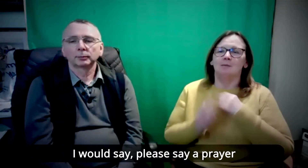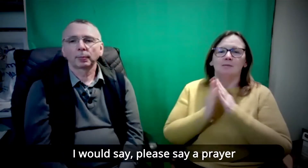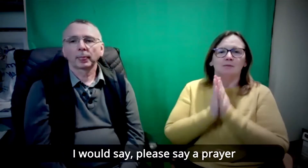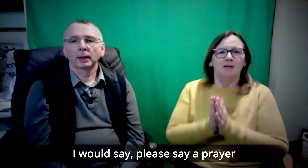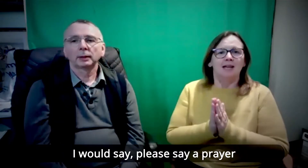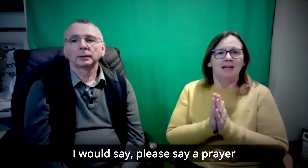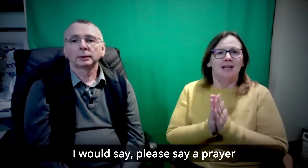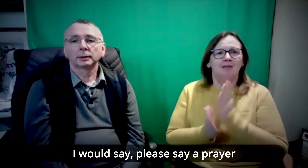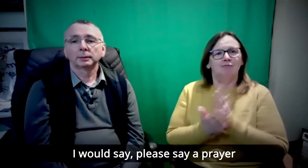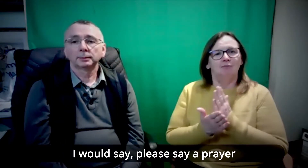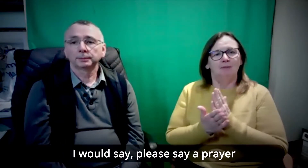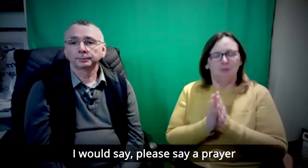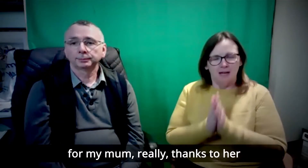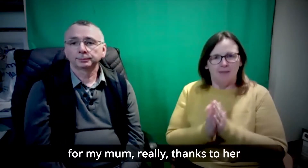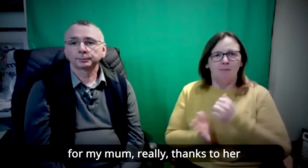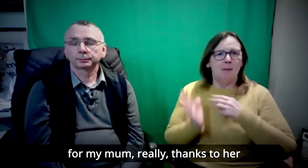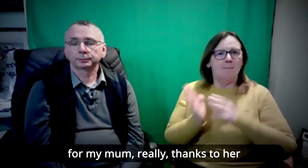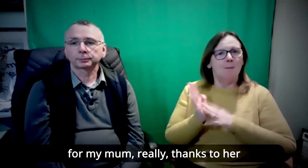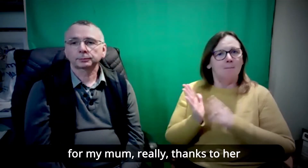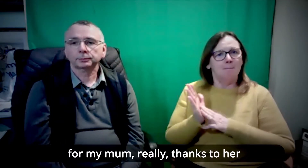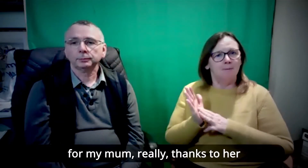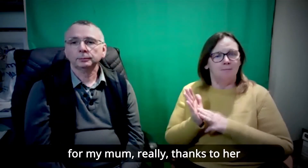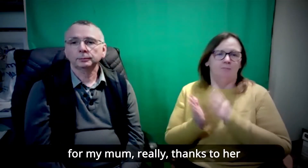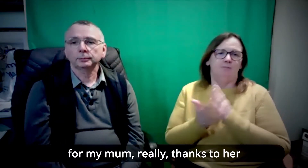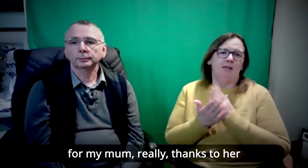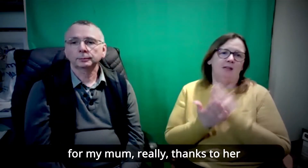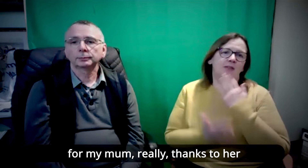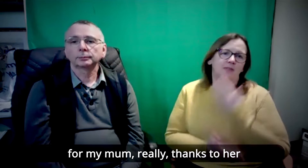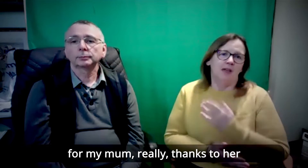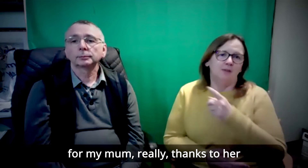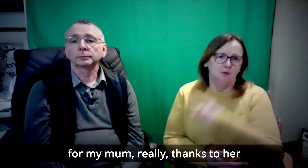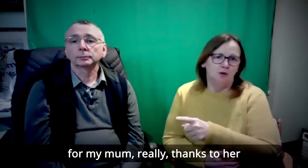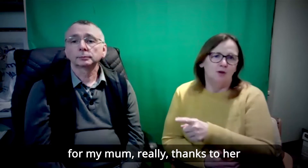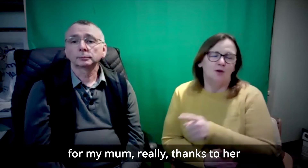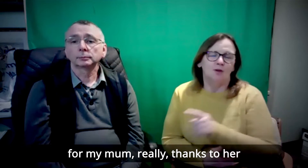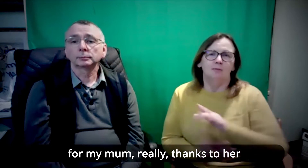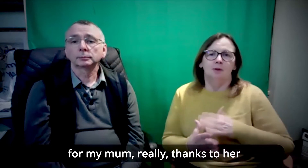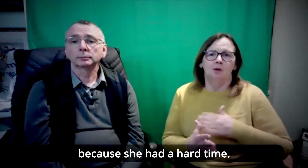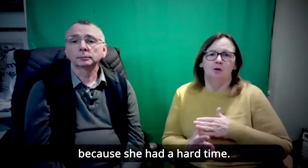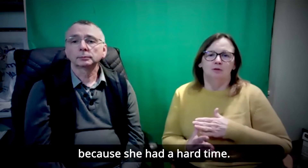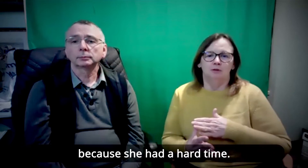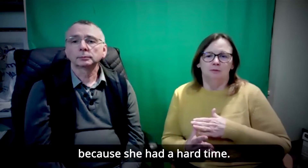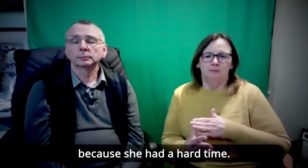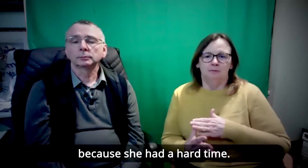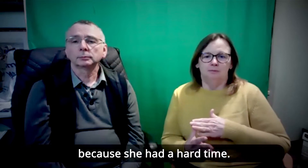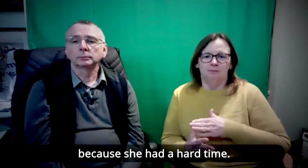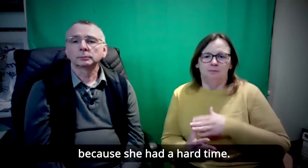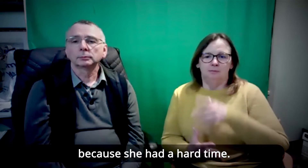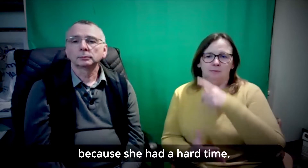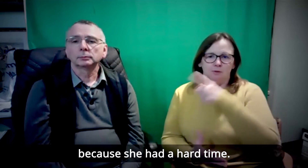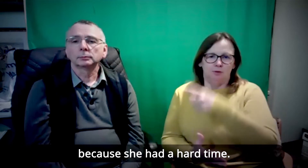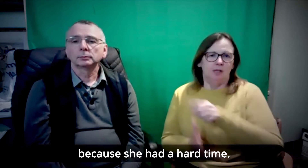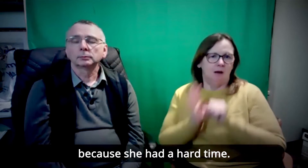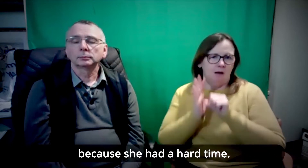I would say, please say a prayer for my mum. Really thanks to her, because